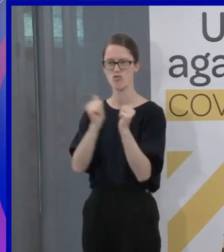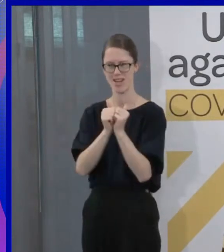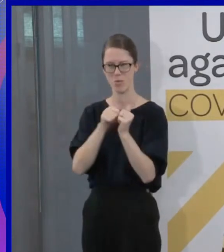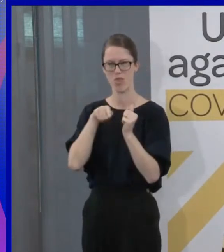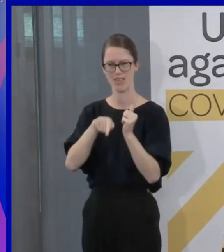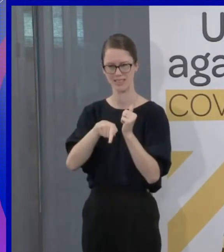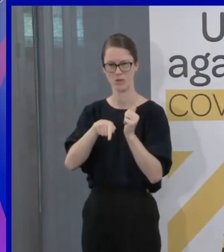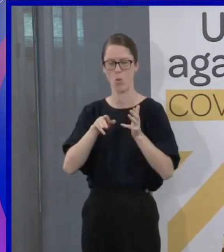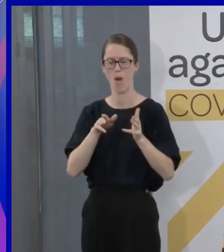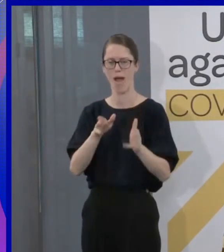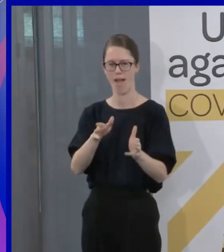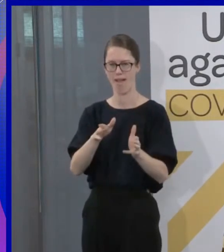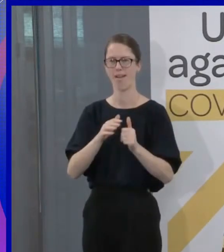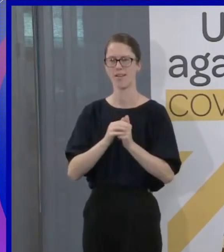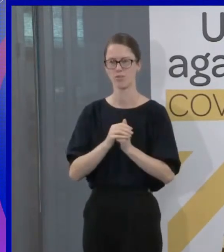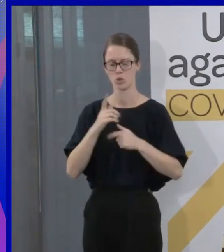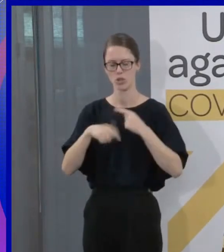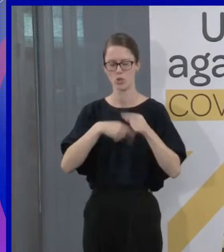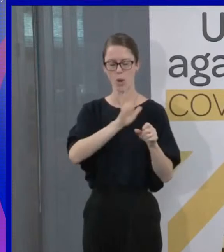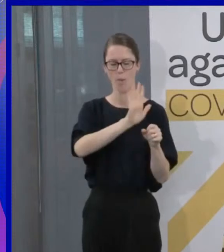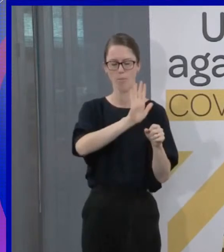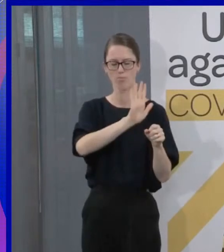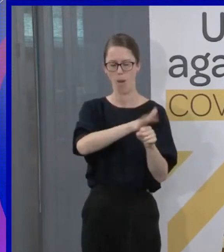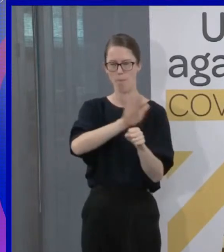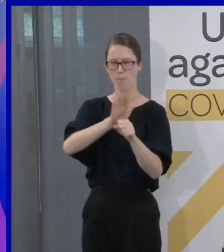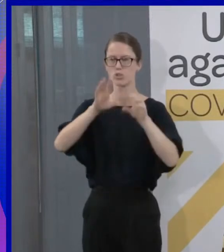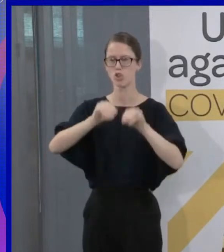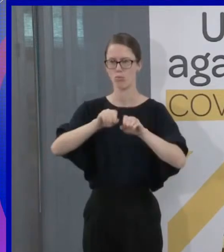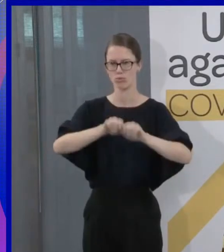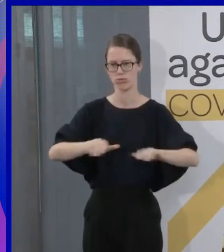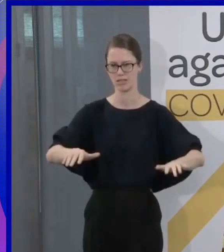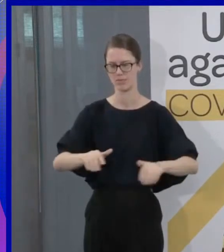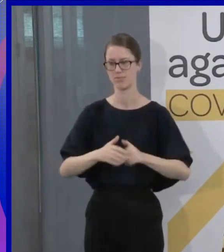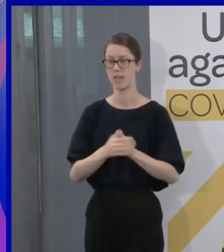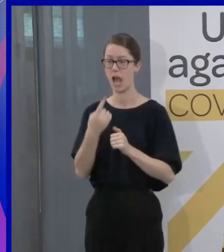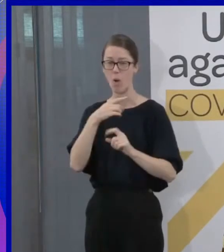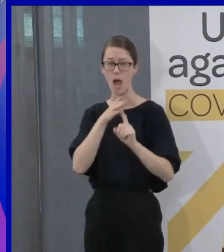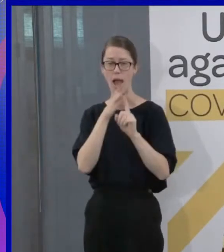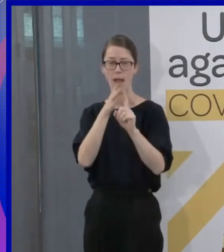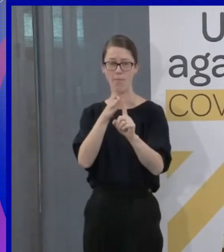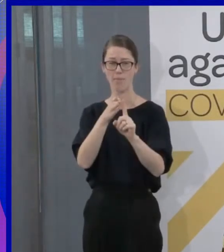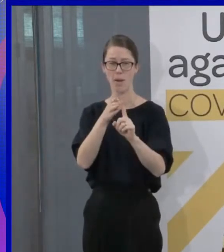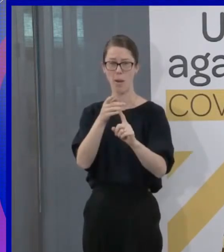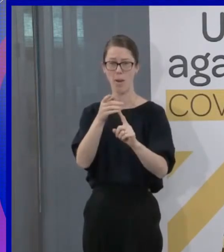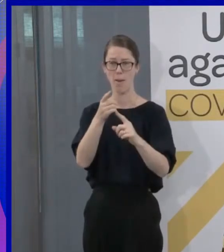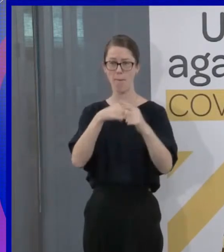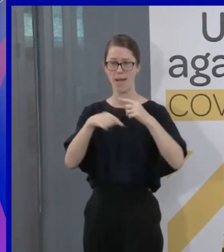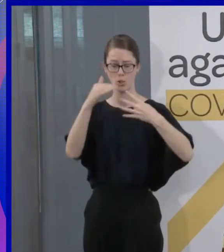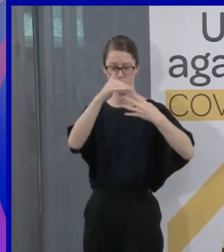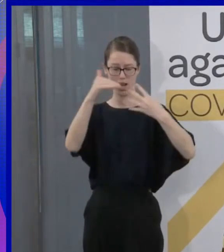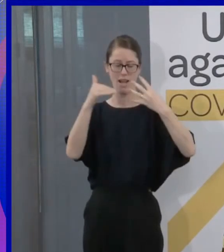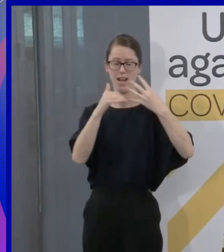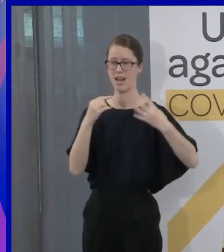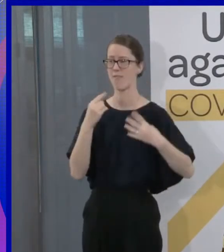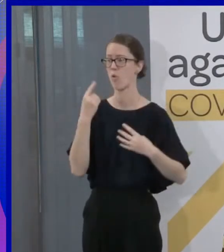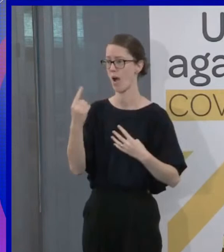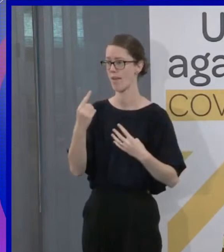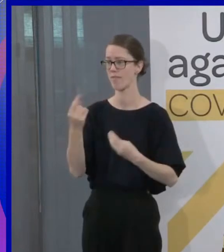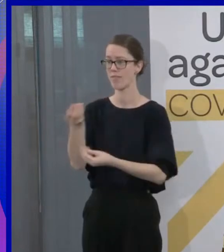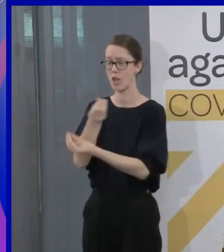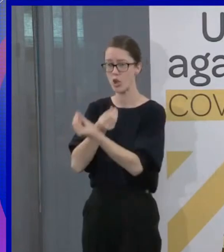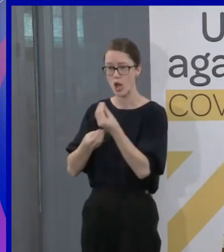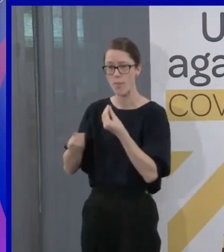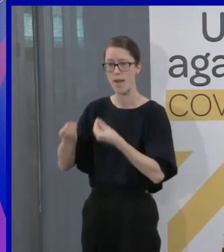are supporting us continuing that elimination approach. And I think, our aim, of course, is to get back to alert level 1 and to get our